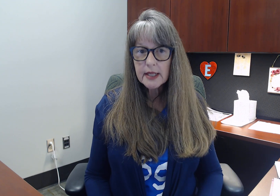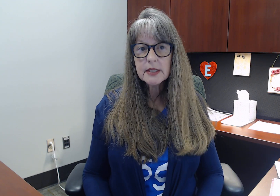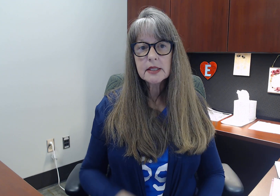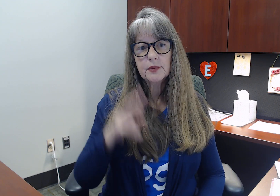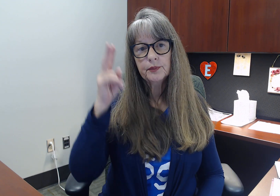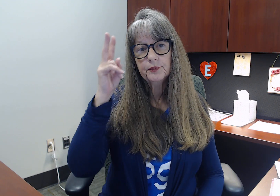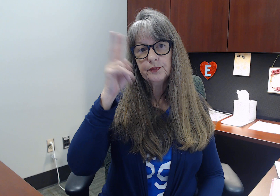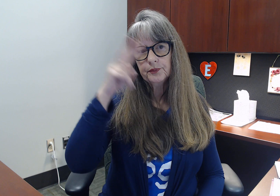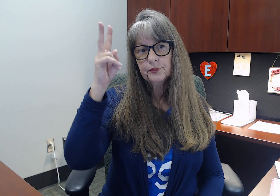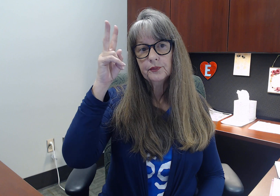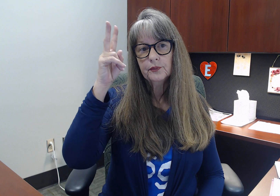Careless.